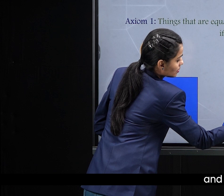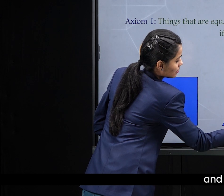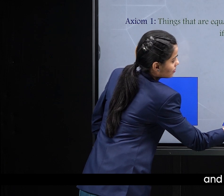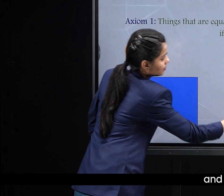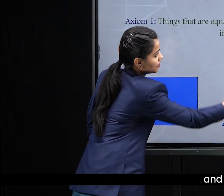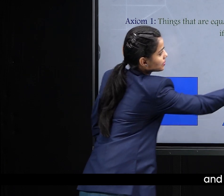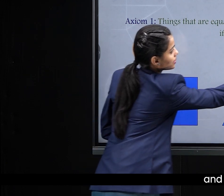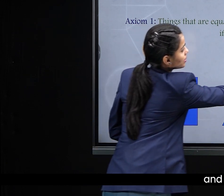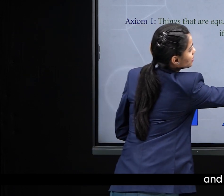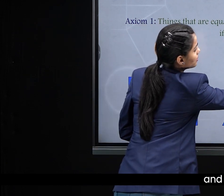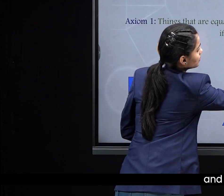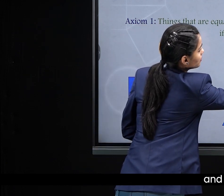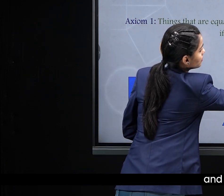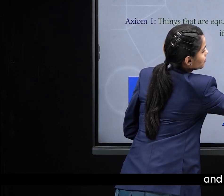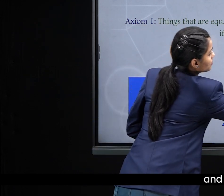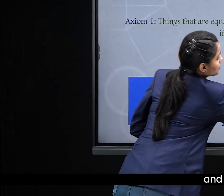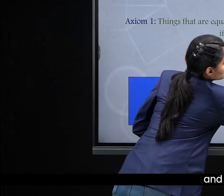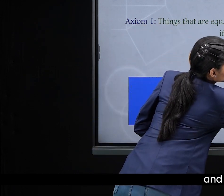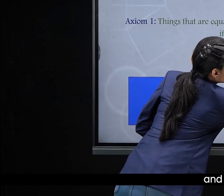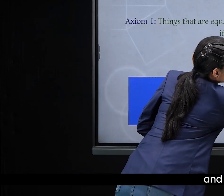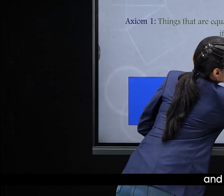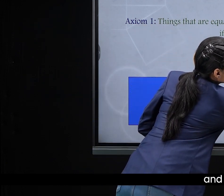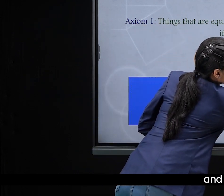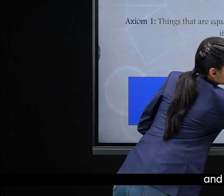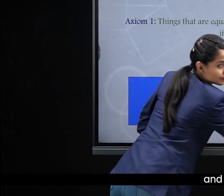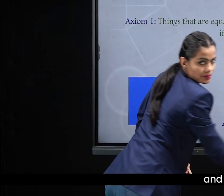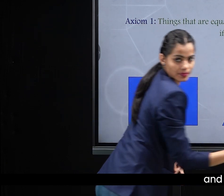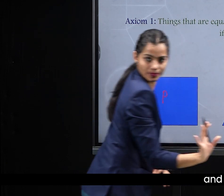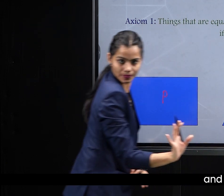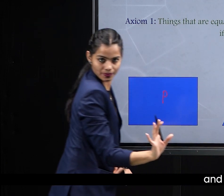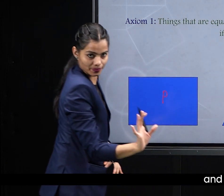Q and Q is equal to R,